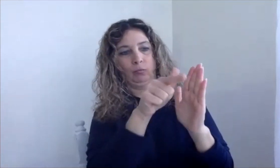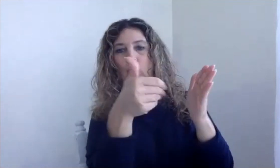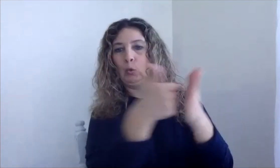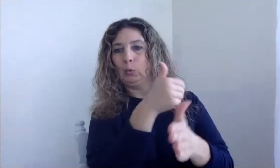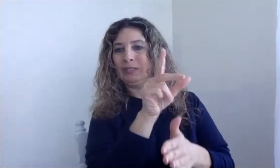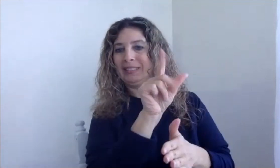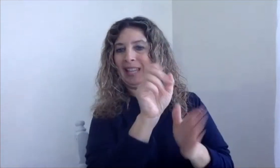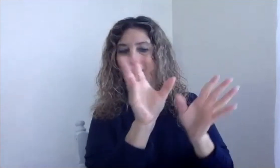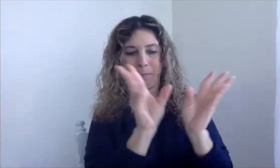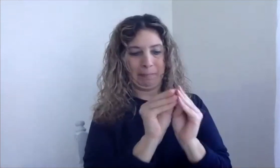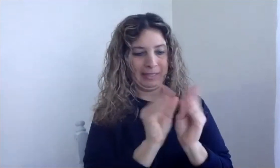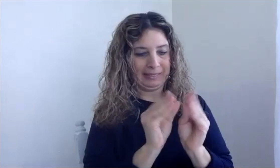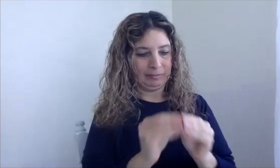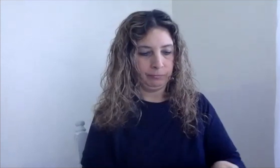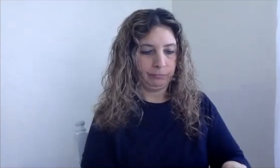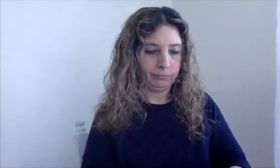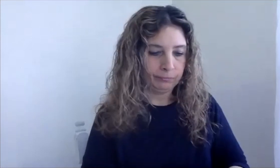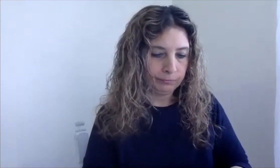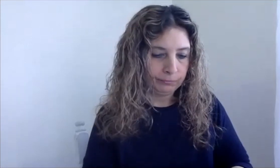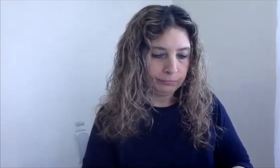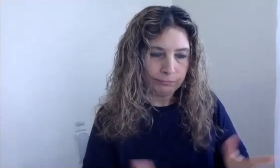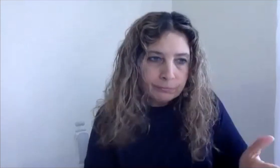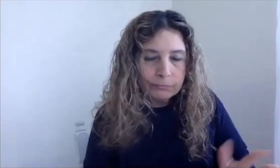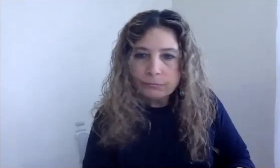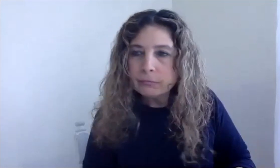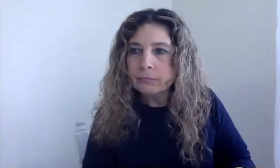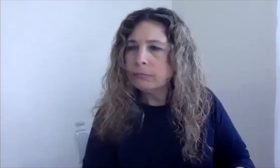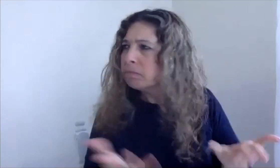Plus, I need to finish the agenda. I need a new date for the second meeting.